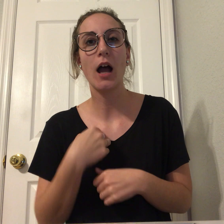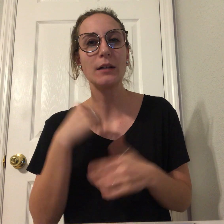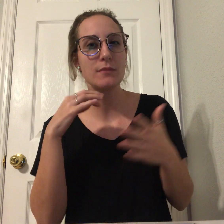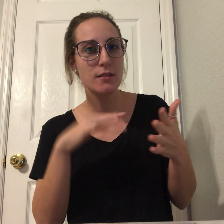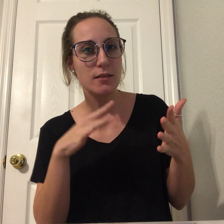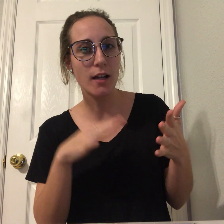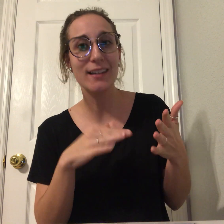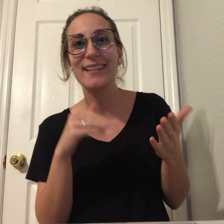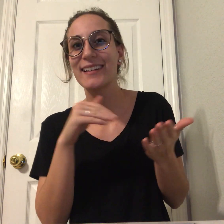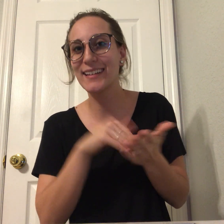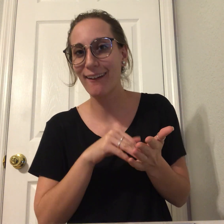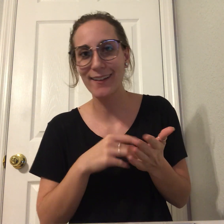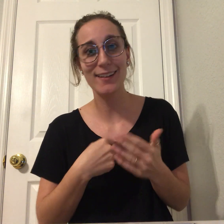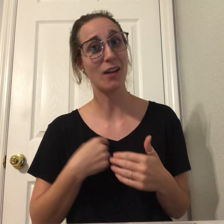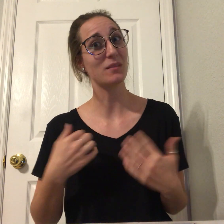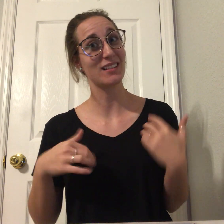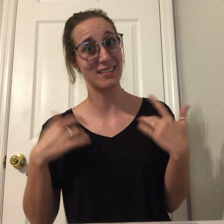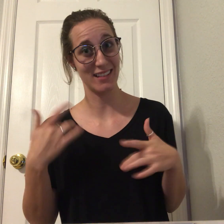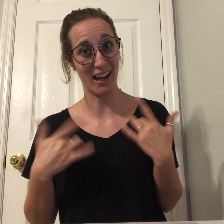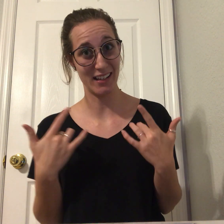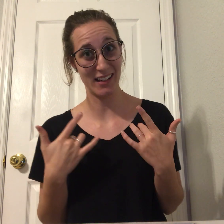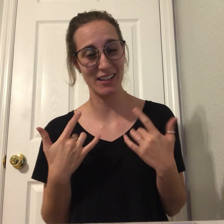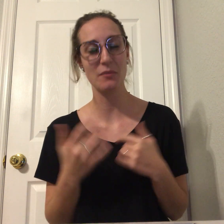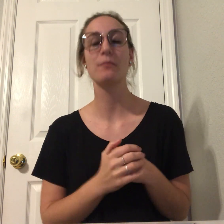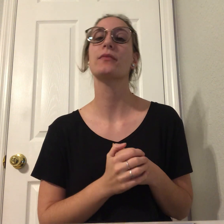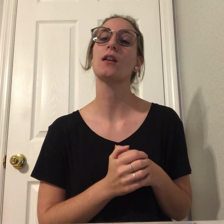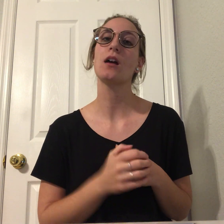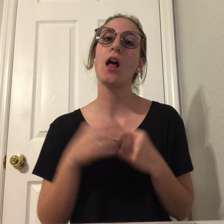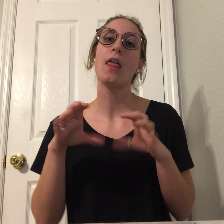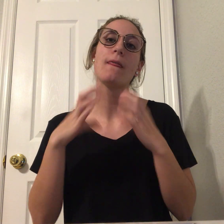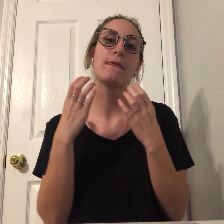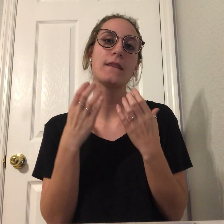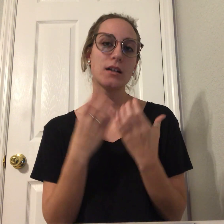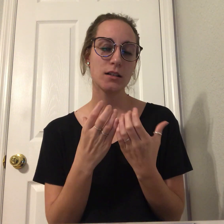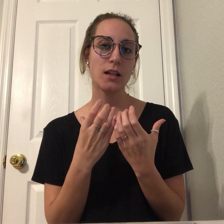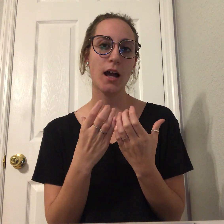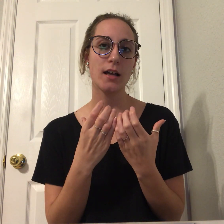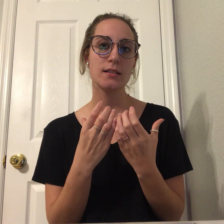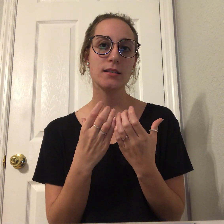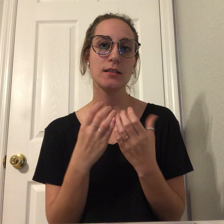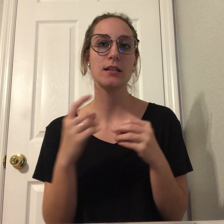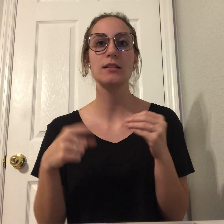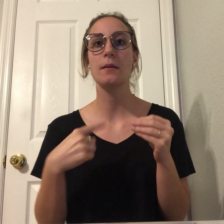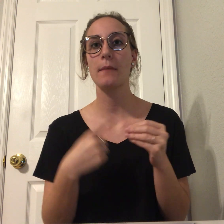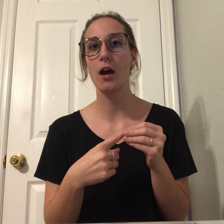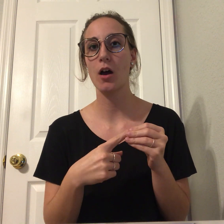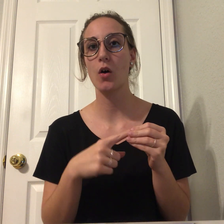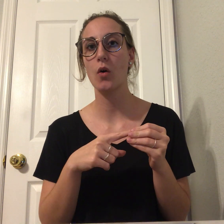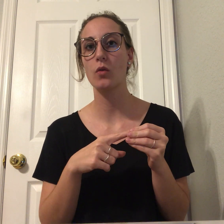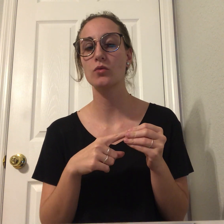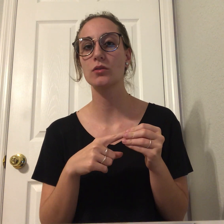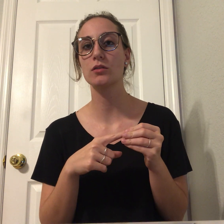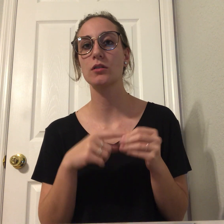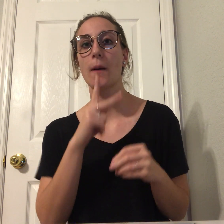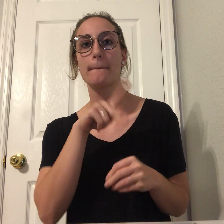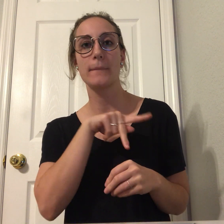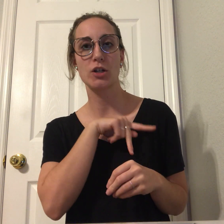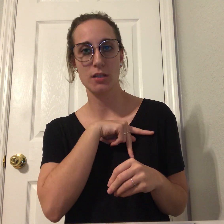again, officially. And the class is brain and behavior in the extremes. And we're studying sleep deprivation